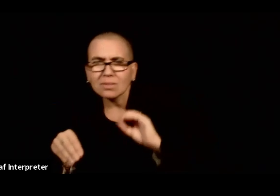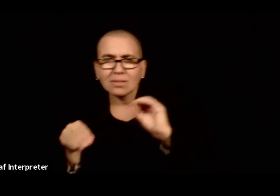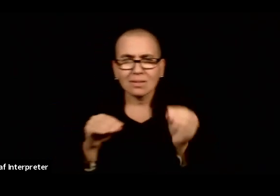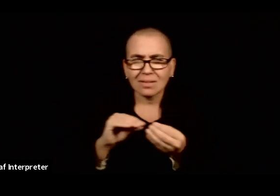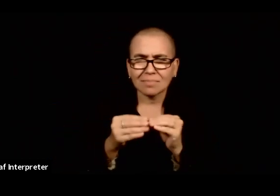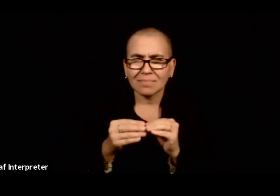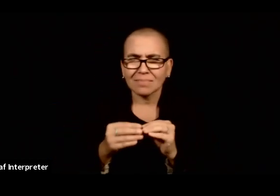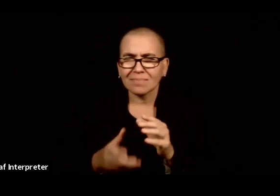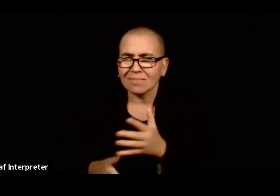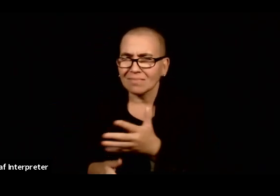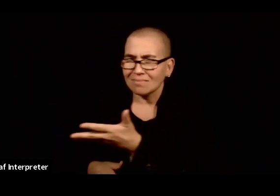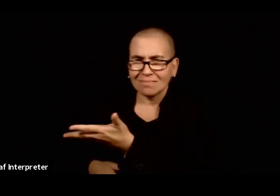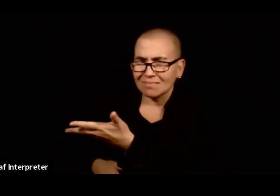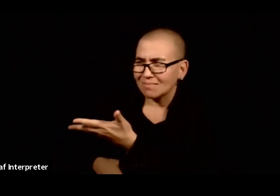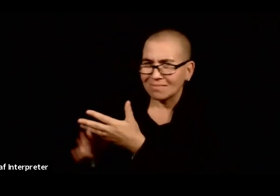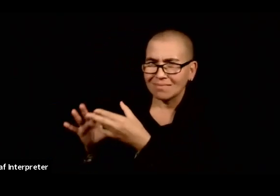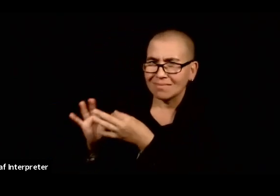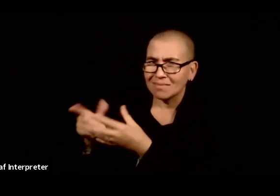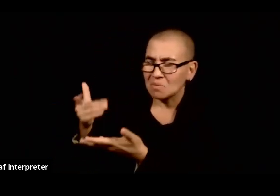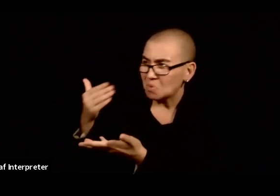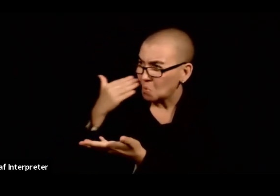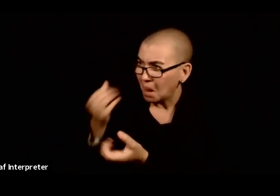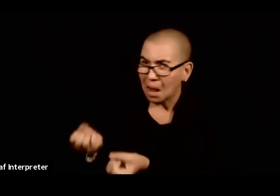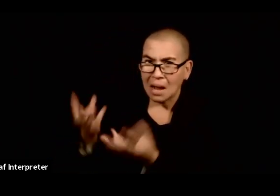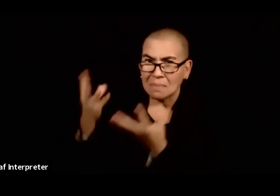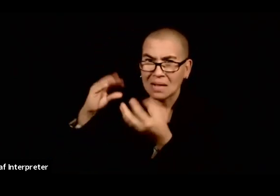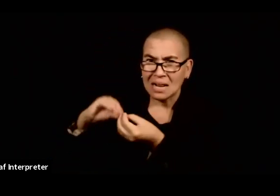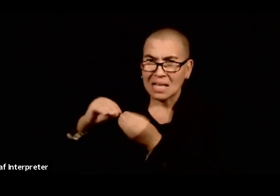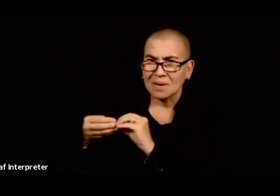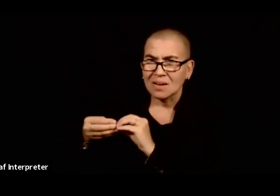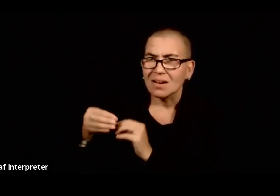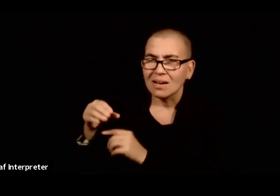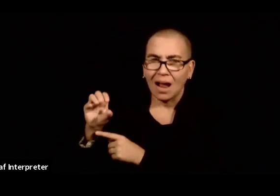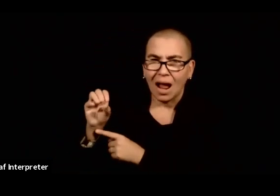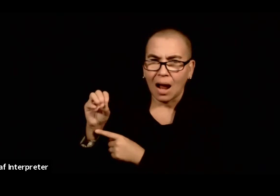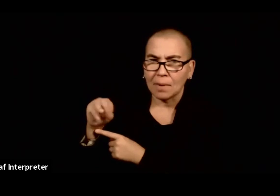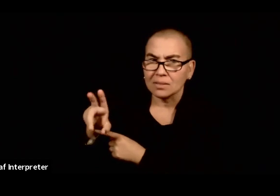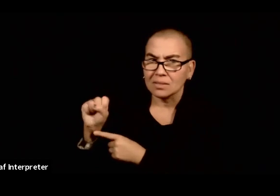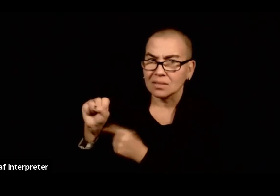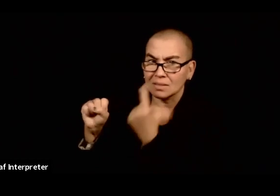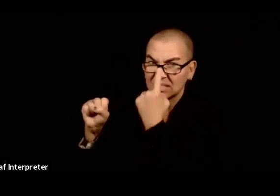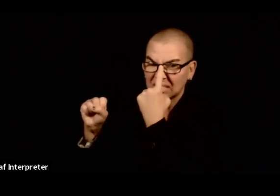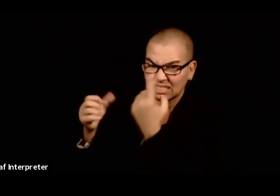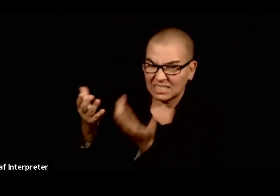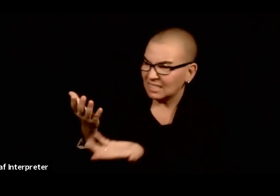facilities have implemented either one of those guidances?